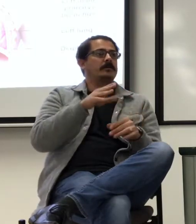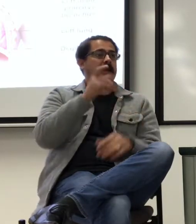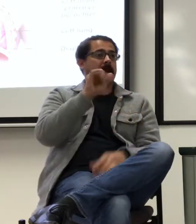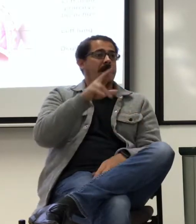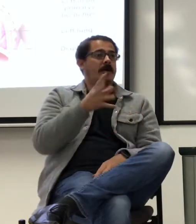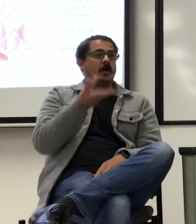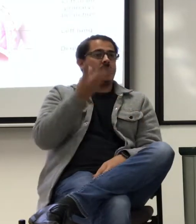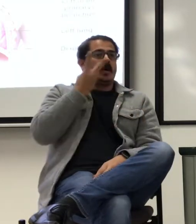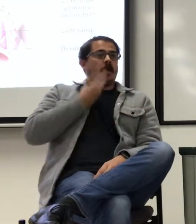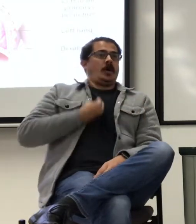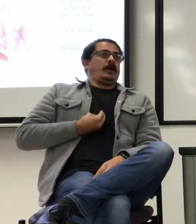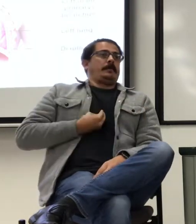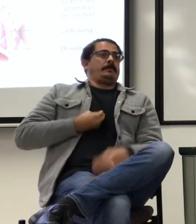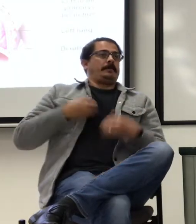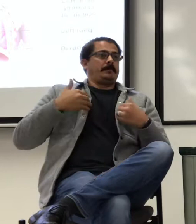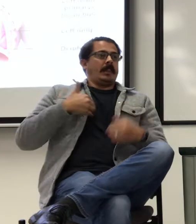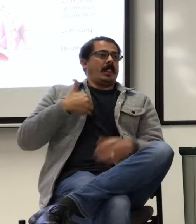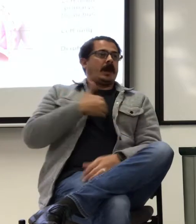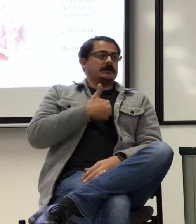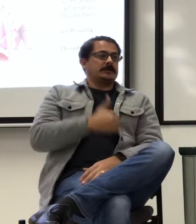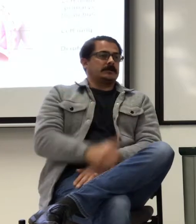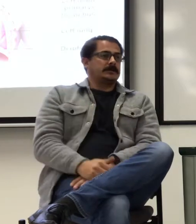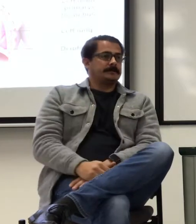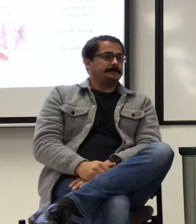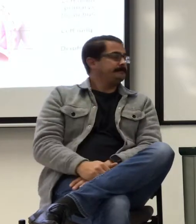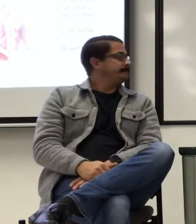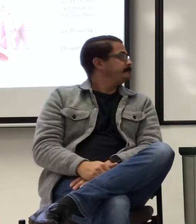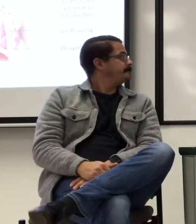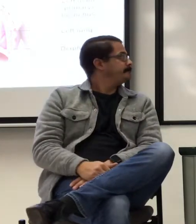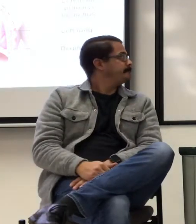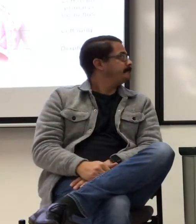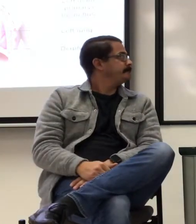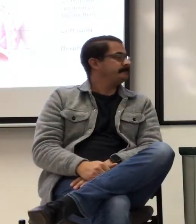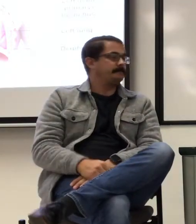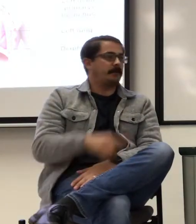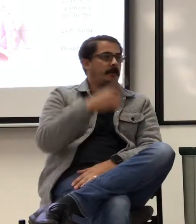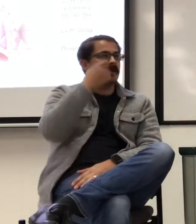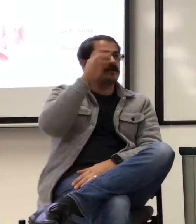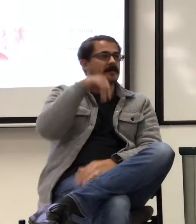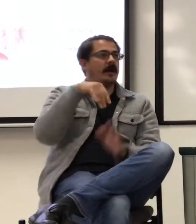lungs. This right here, this drop in pressure.